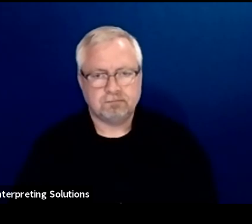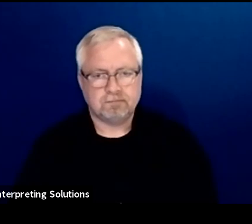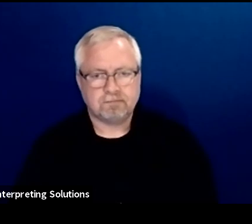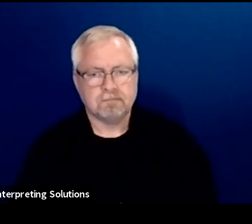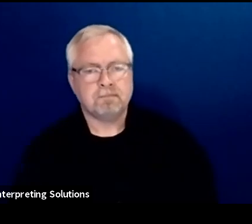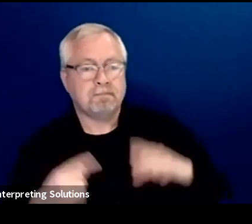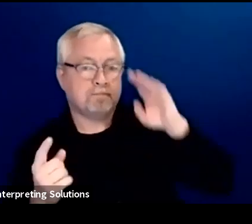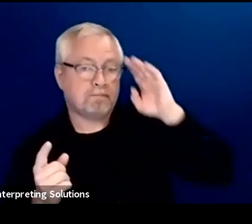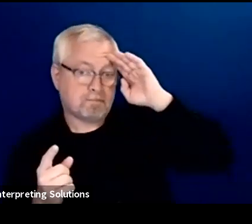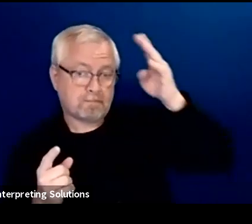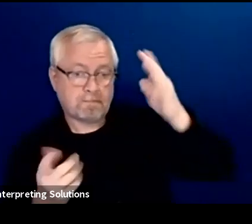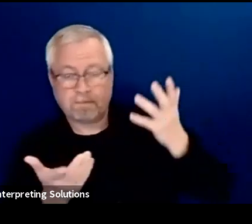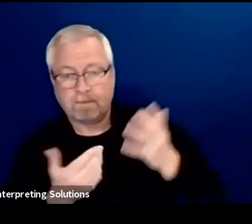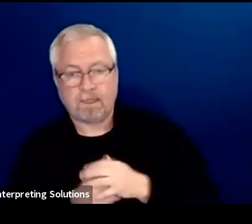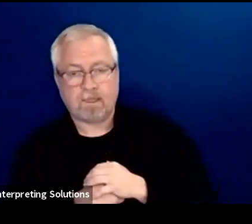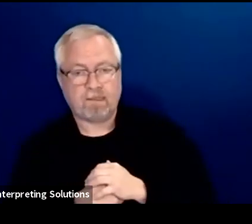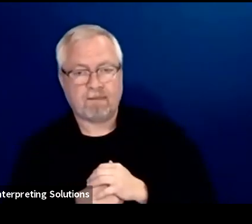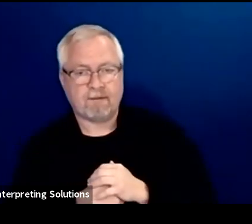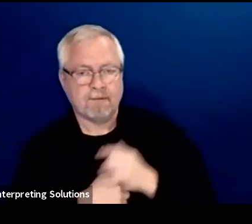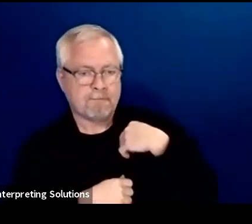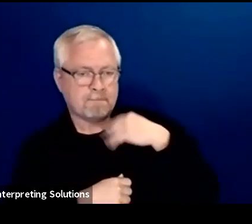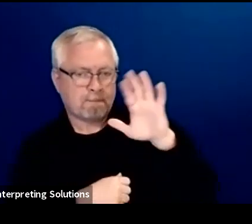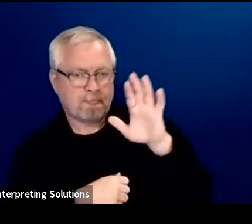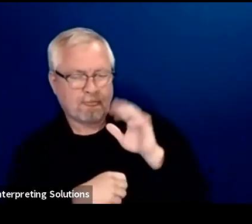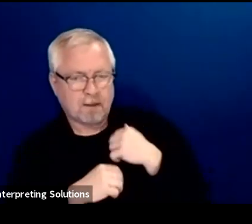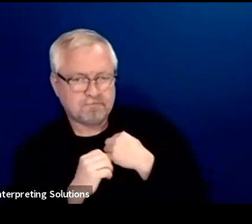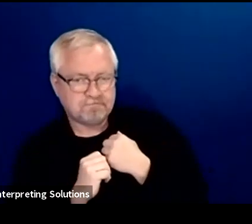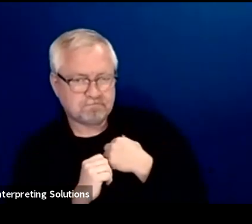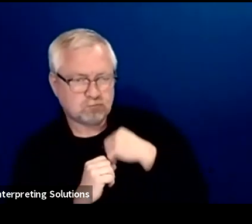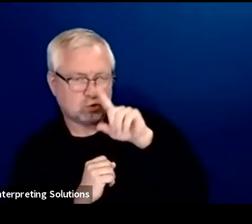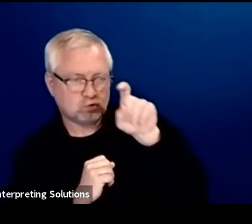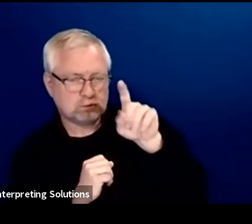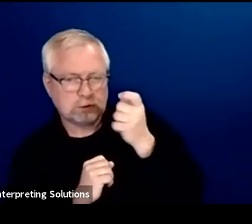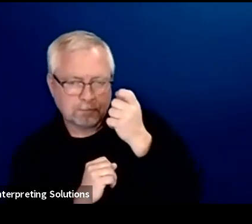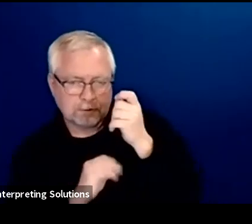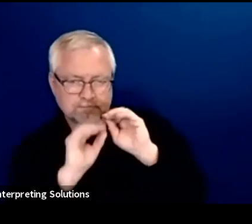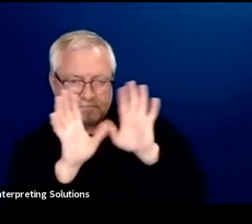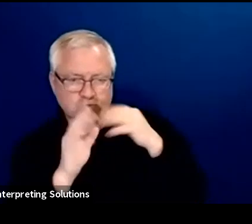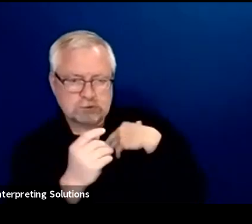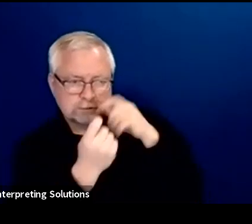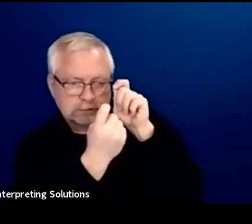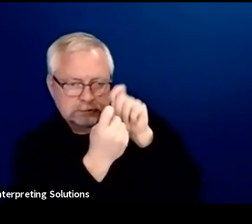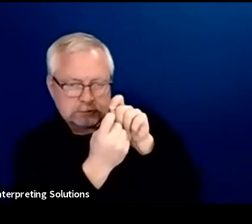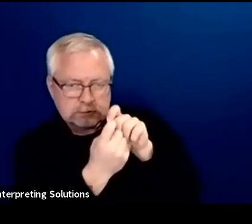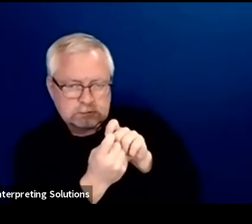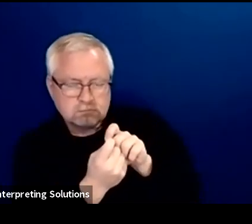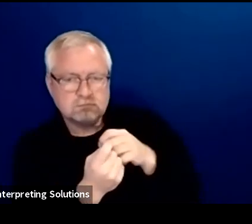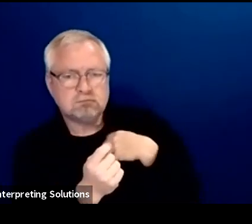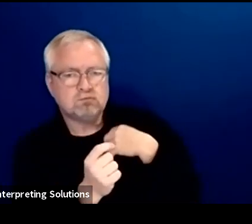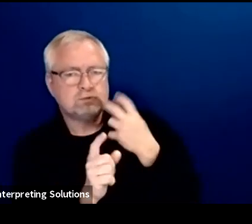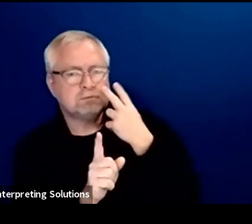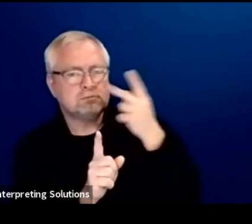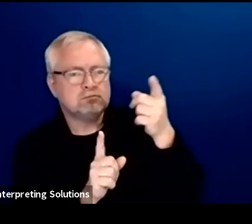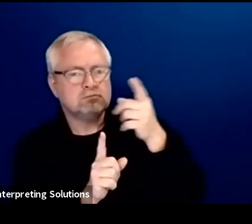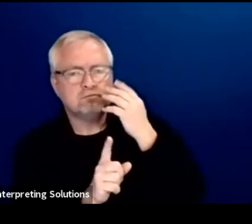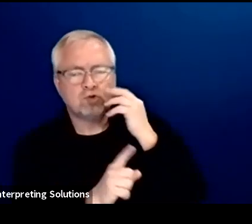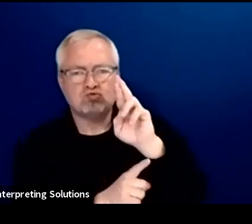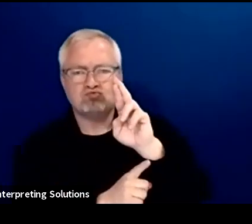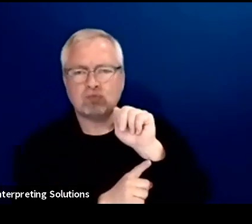I just want to get a little bit more detail or what we are seeing in the racial demographic breakdown around COVID-19